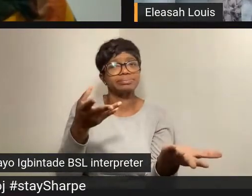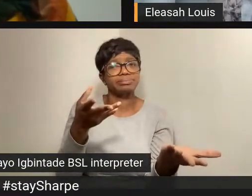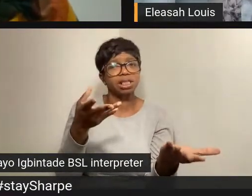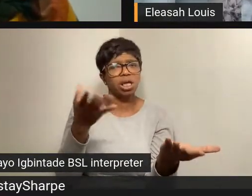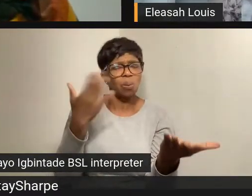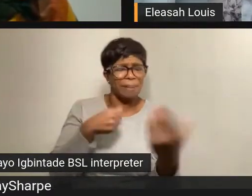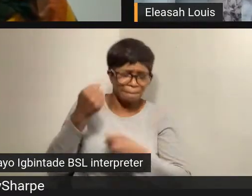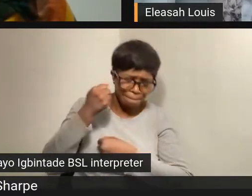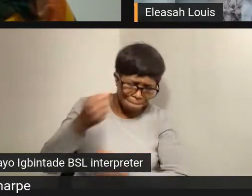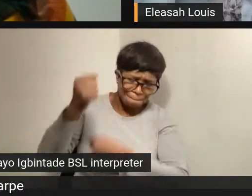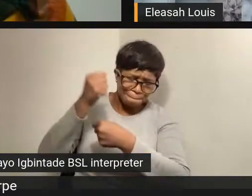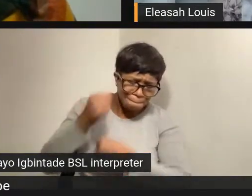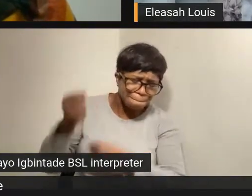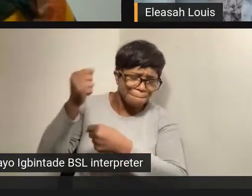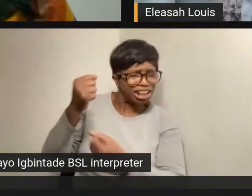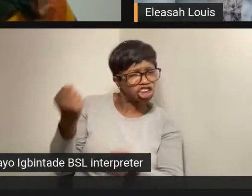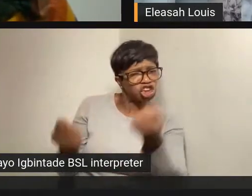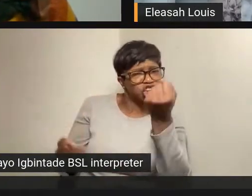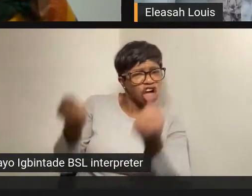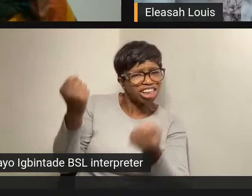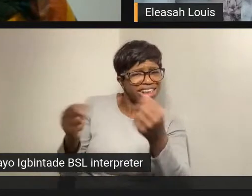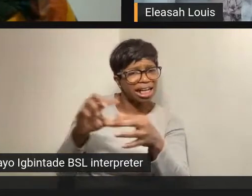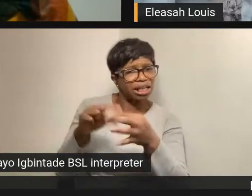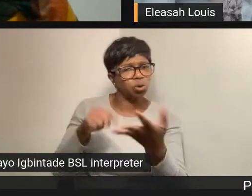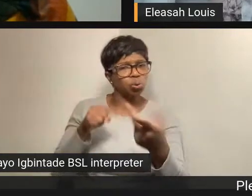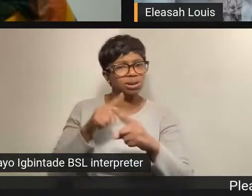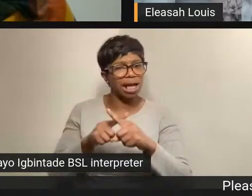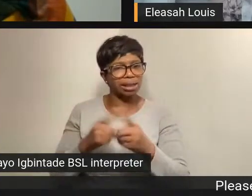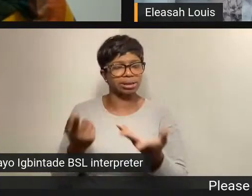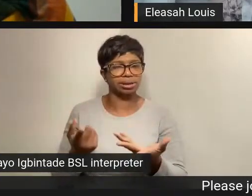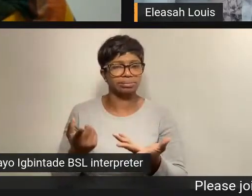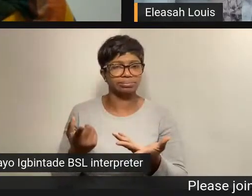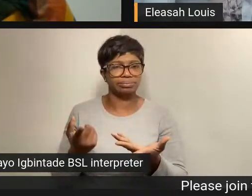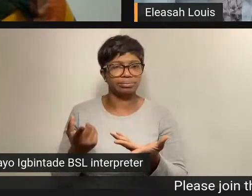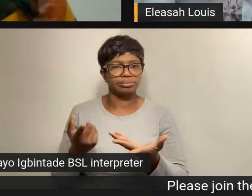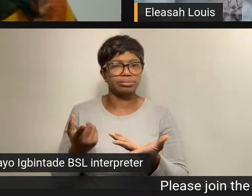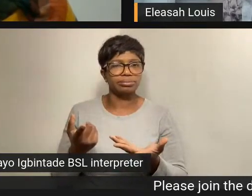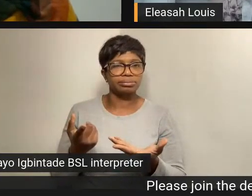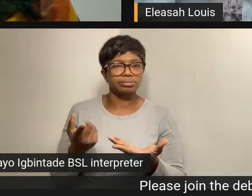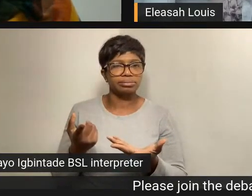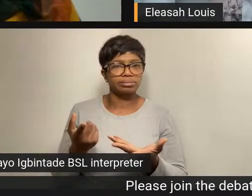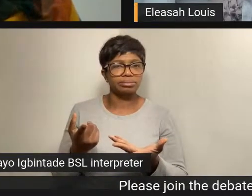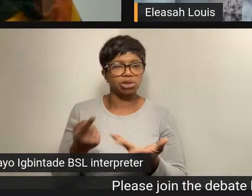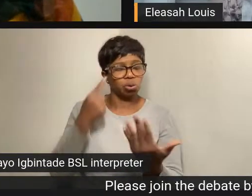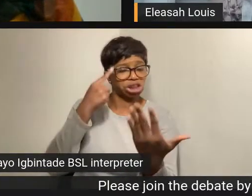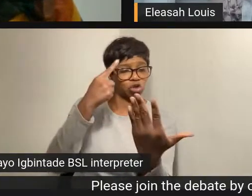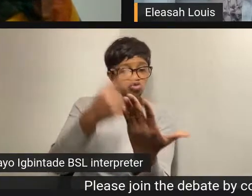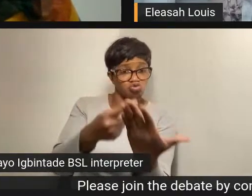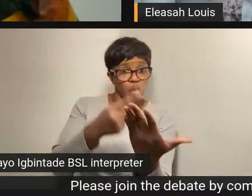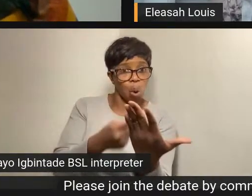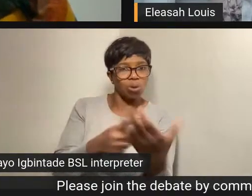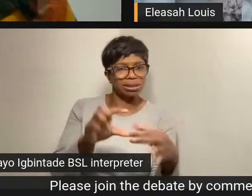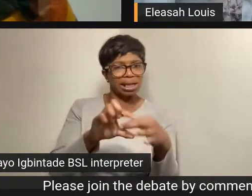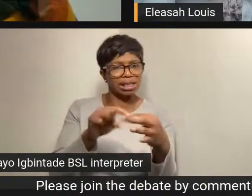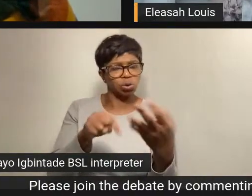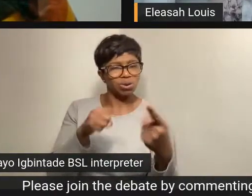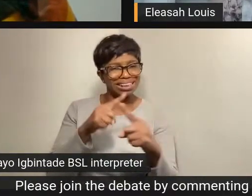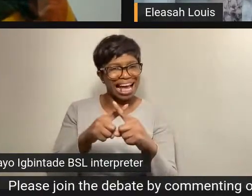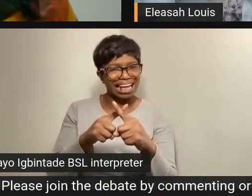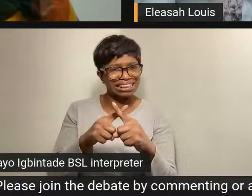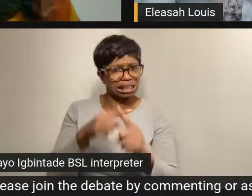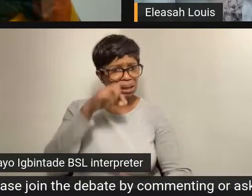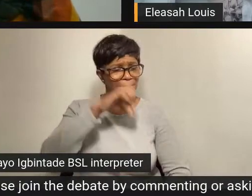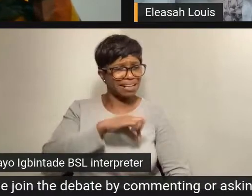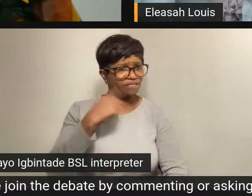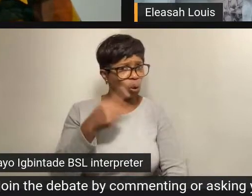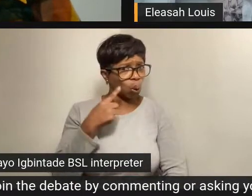campaigned on tax justice, and what you see is rules of taxation that benefit